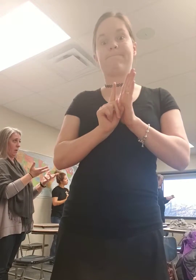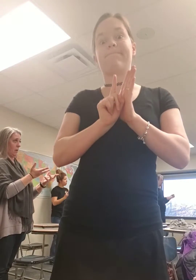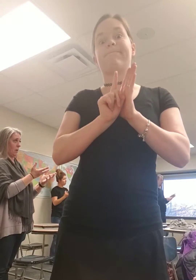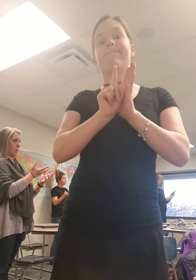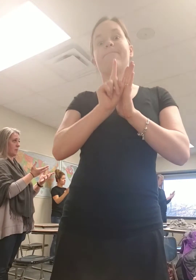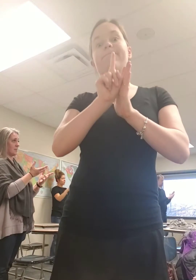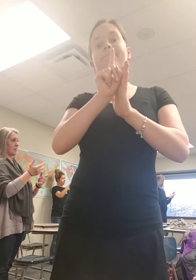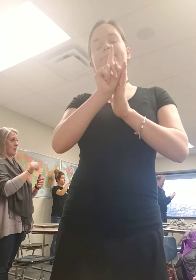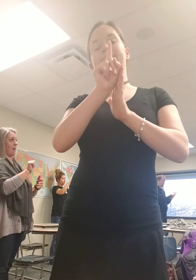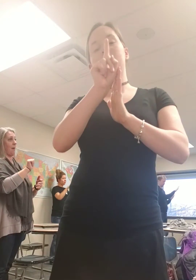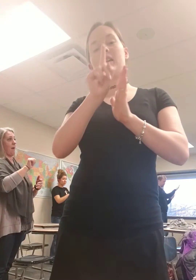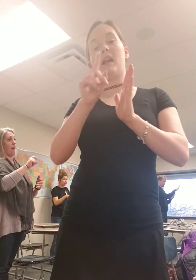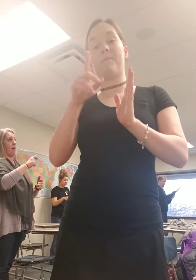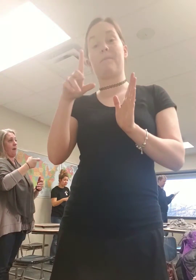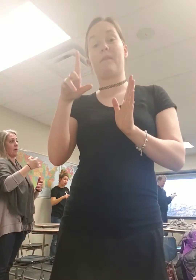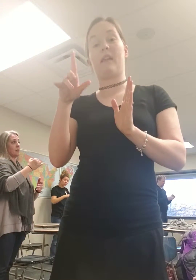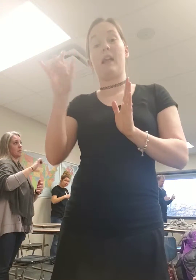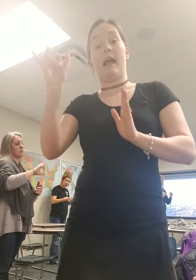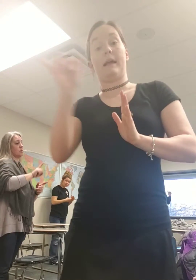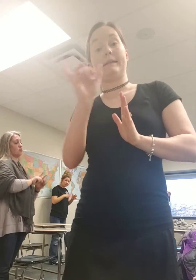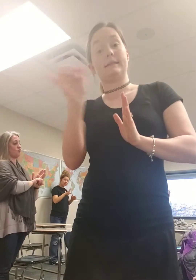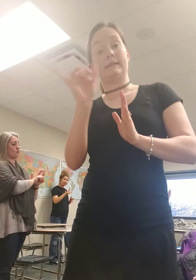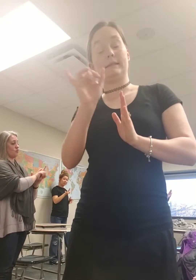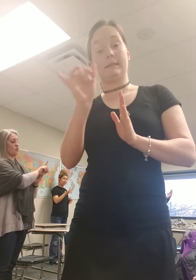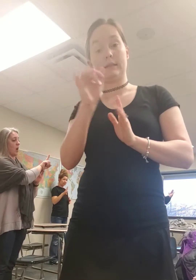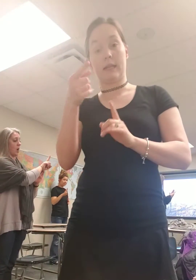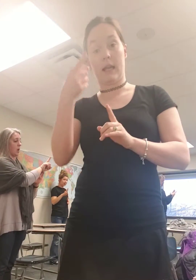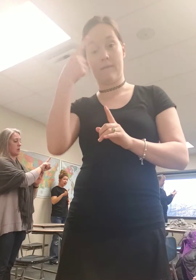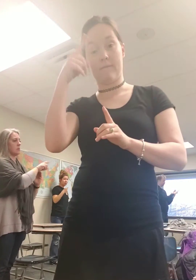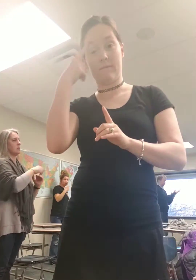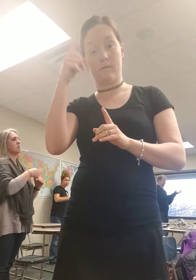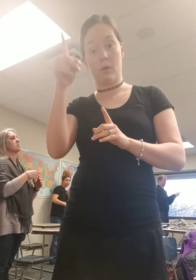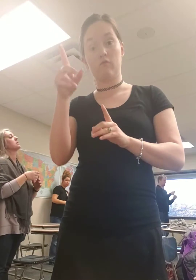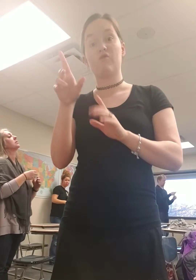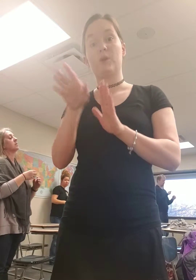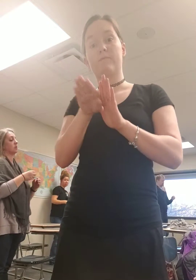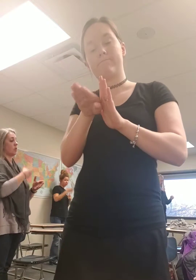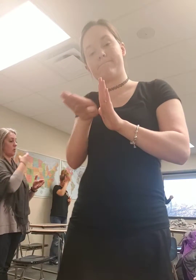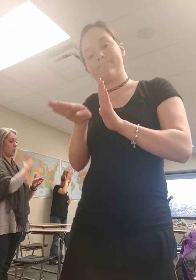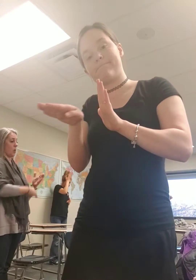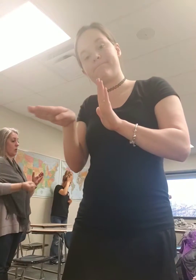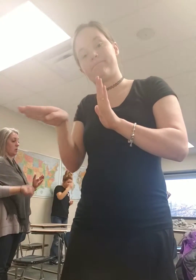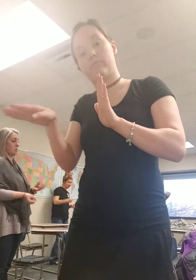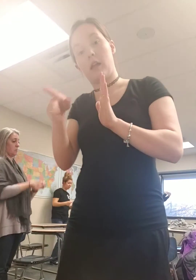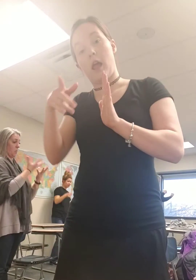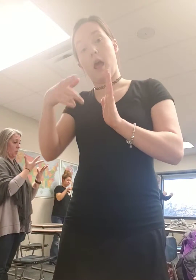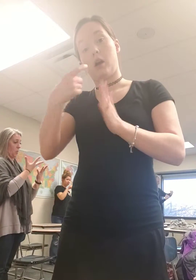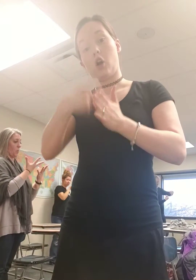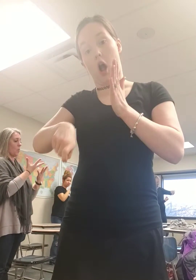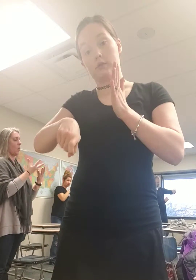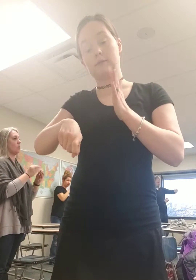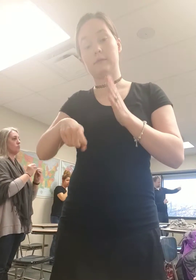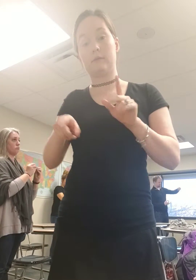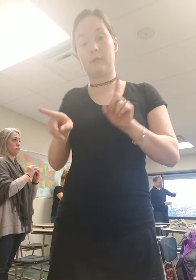the pounds and the cost for the cabbages here at that same poundage, the cost for the peas is